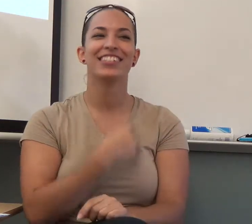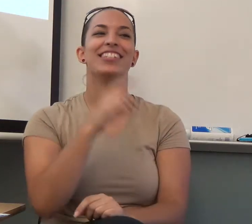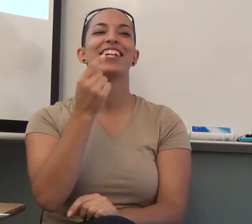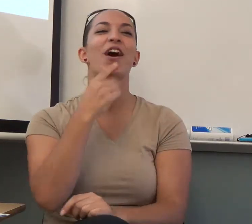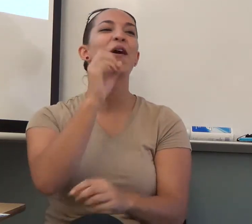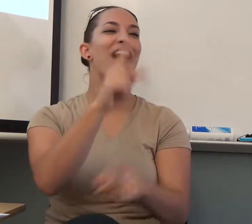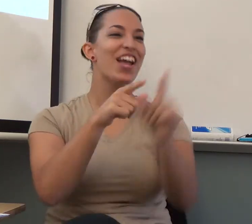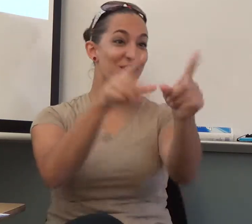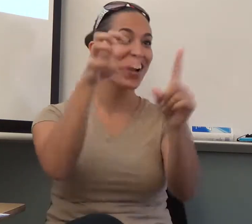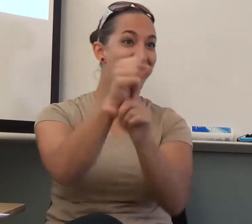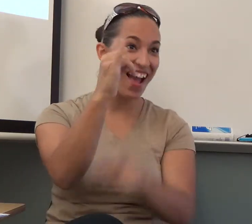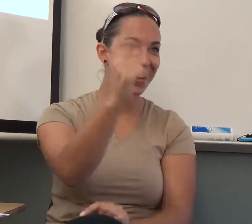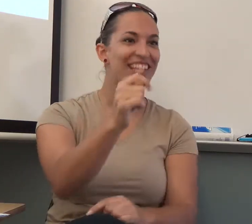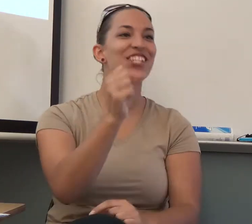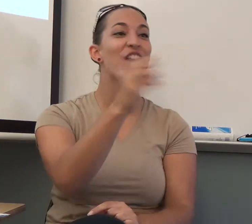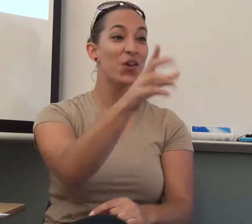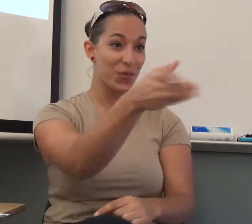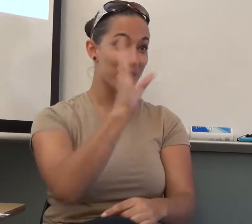you caught it, so you're going to give me number